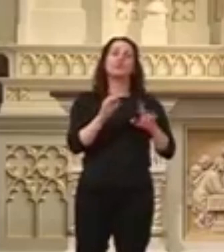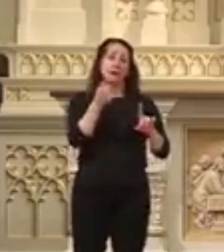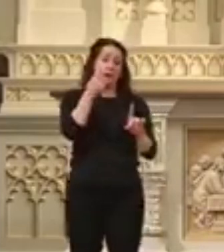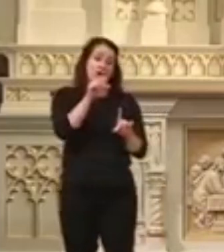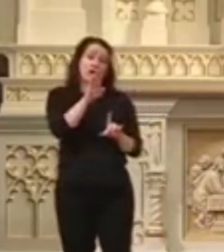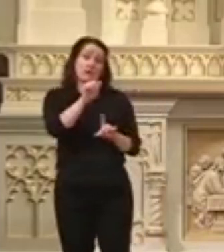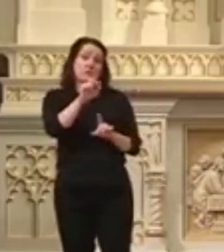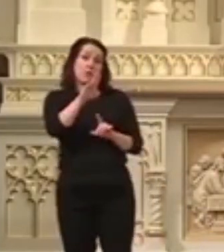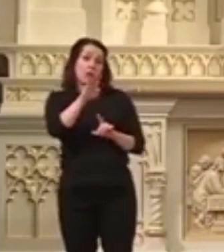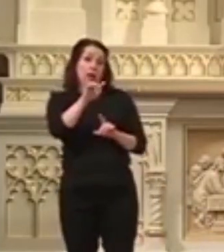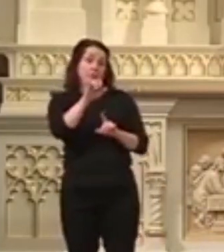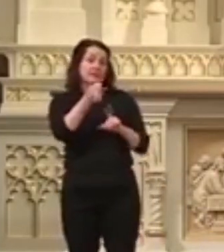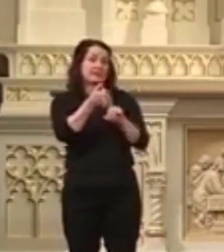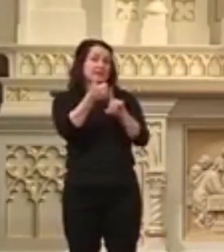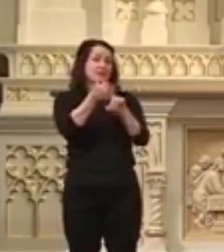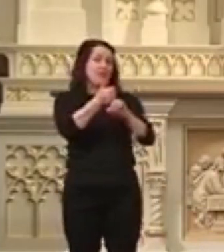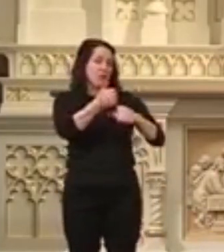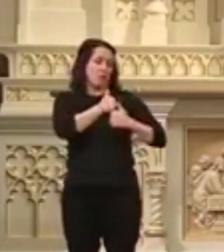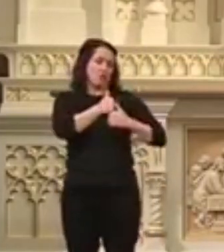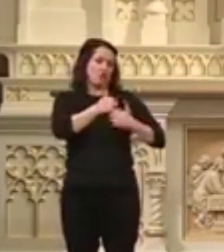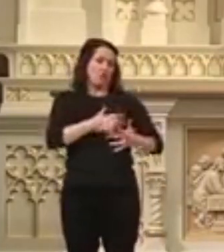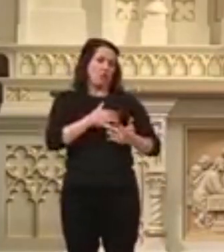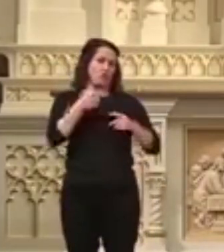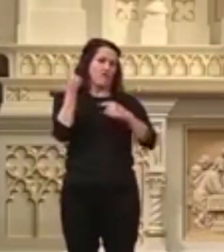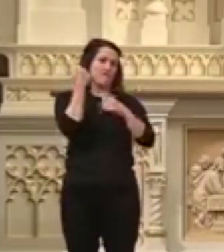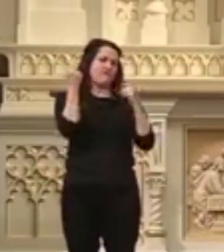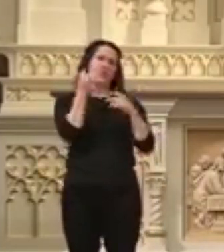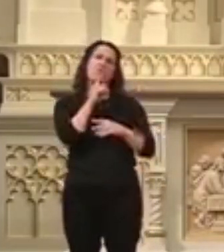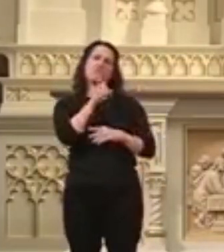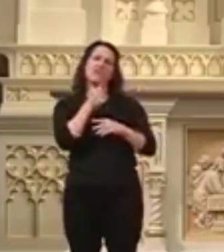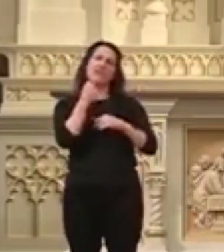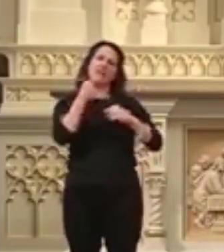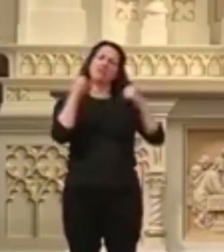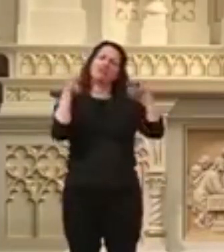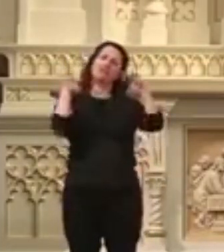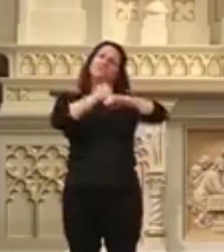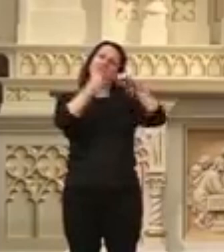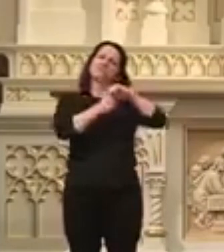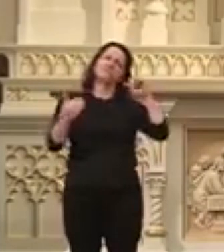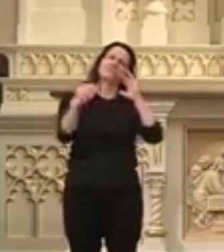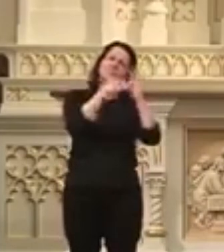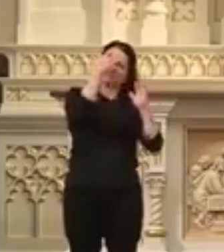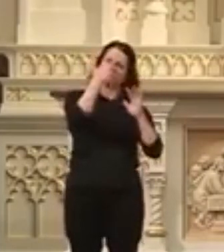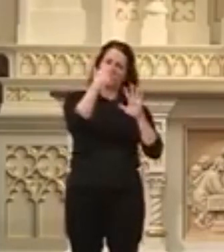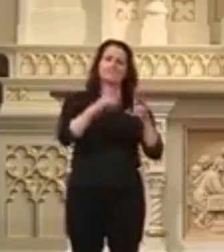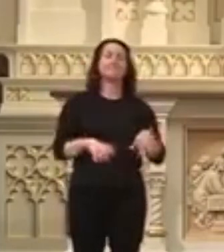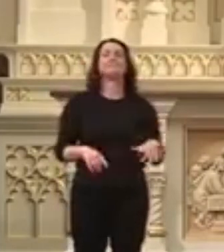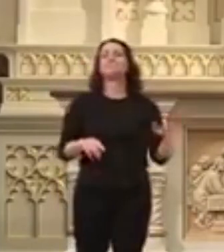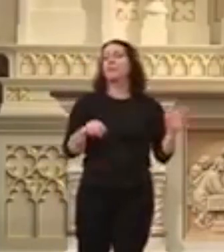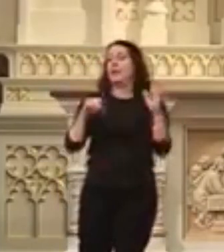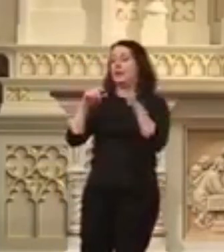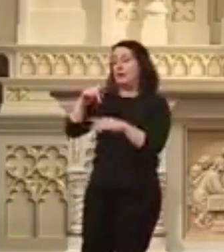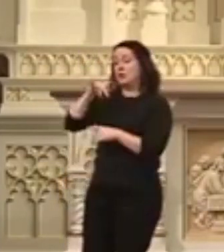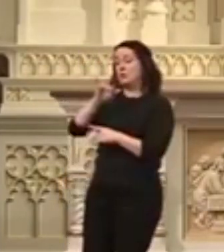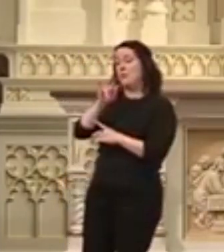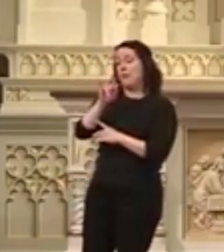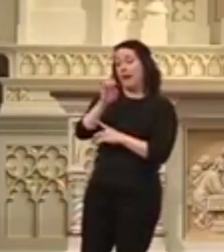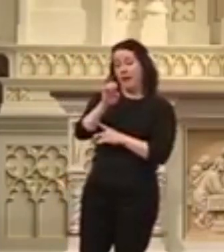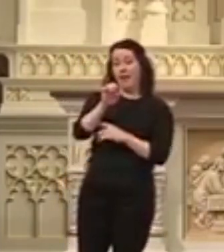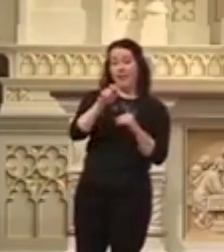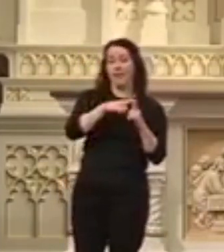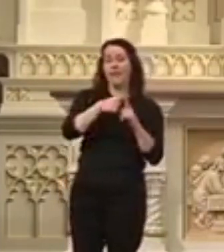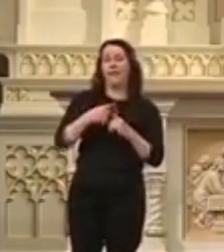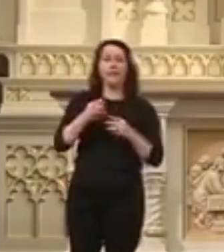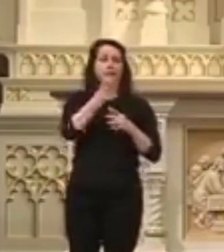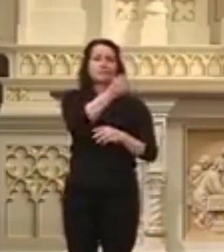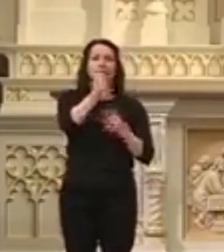revolutionary. Then Pilate took Jesus and had him scourged. And the soldiers wove a crown of